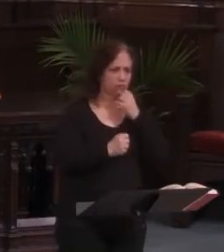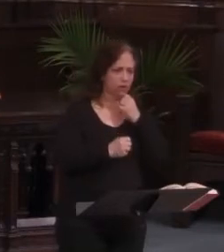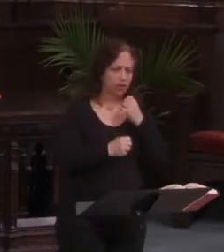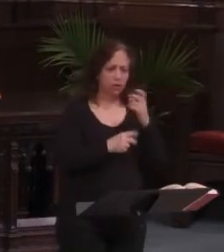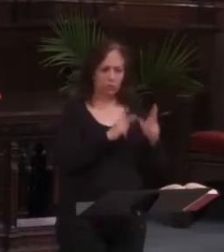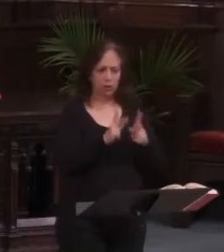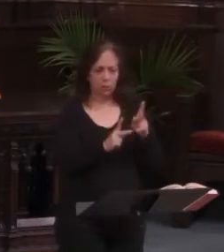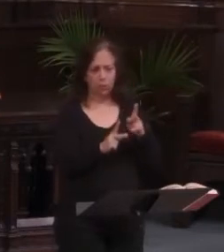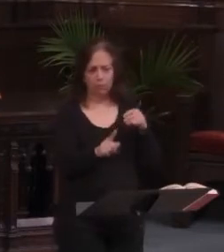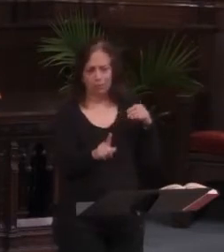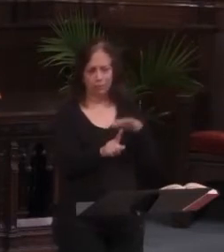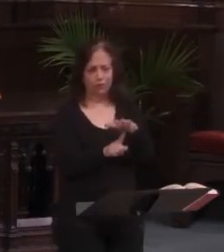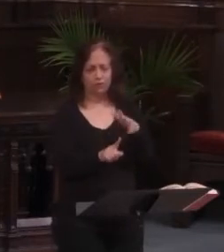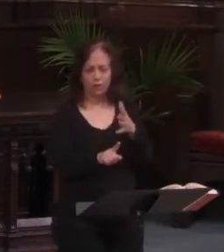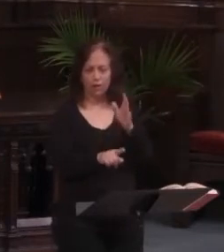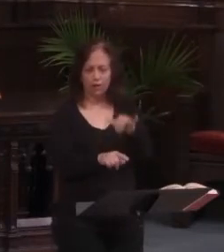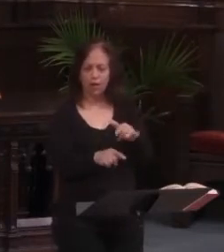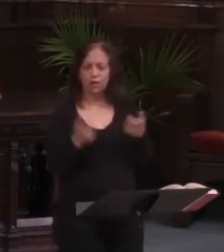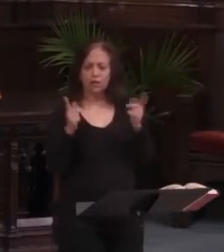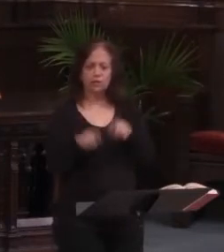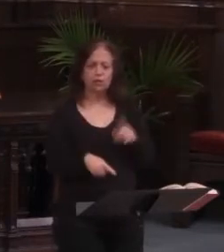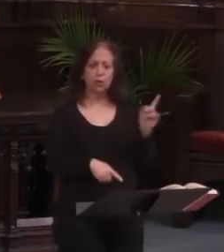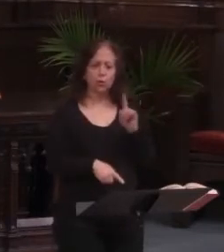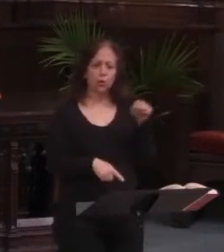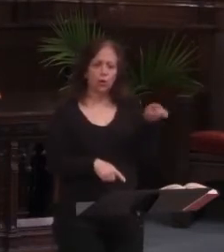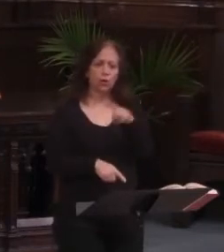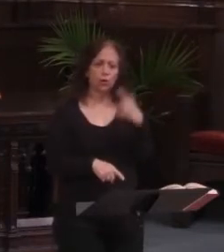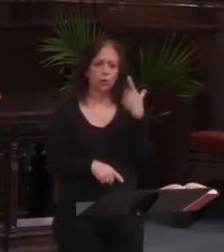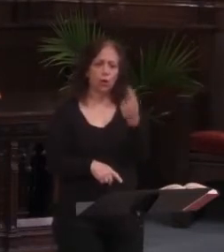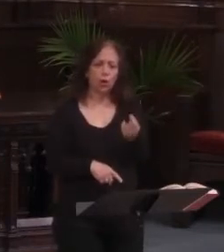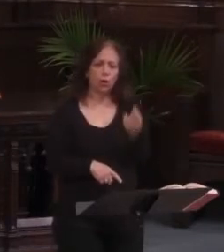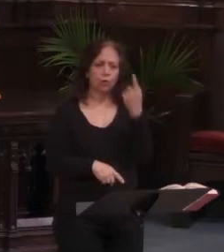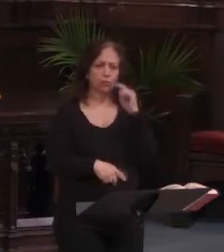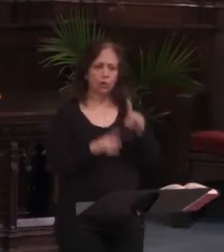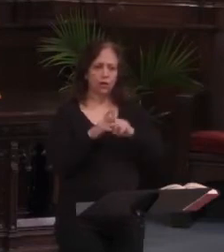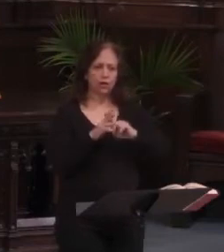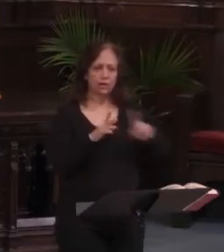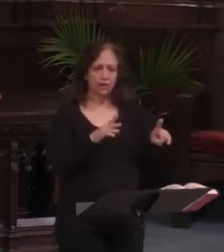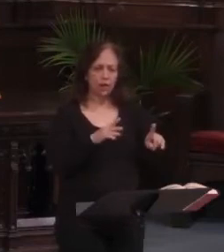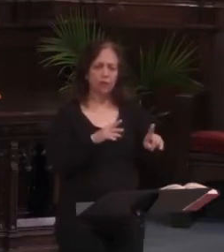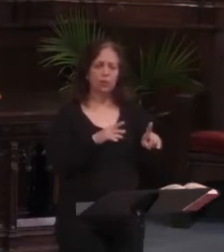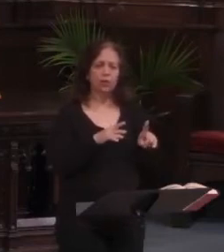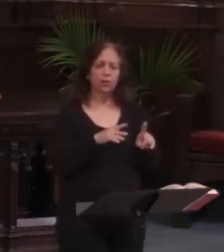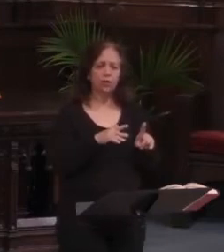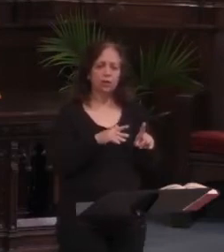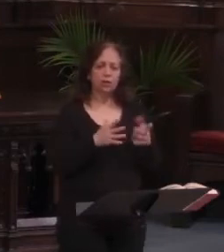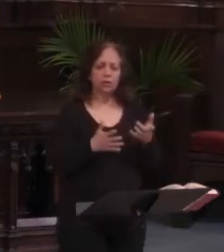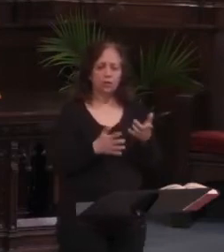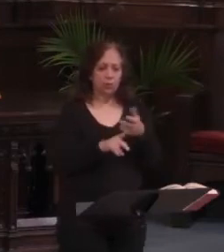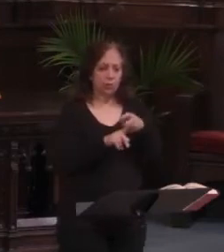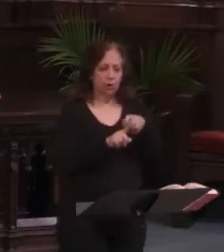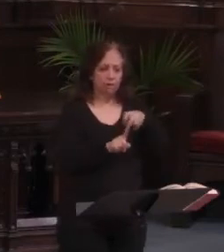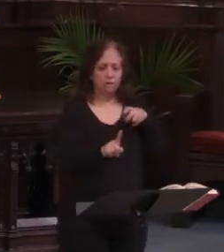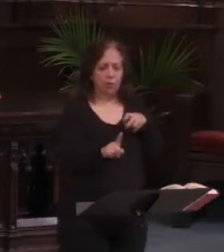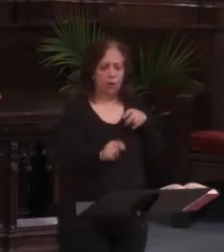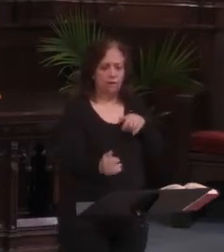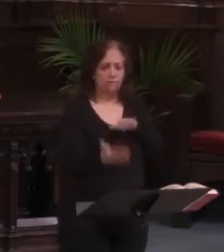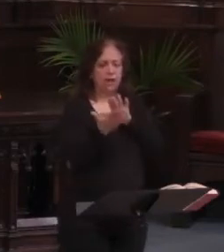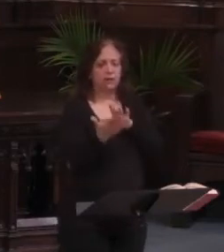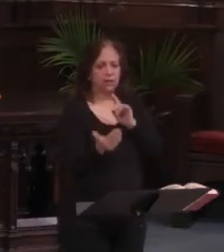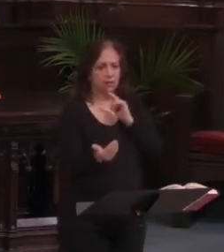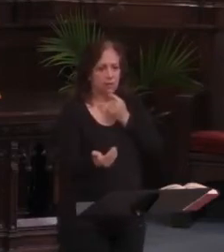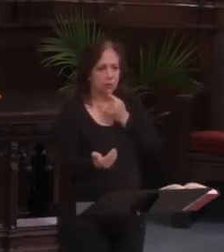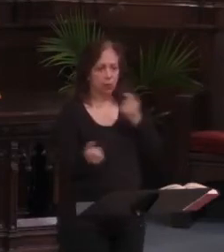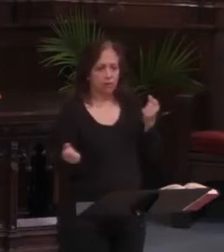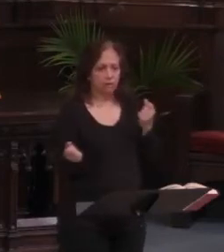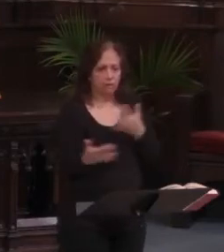ends." So where do you go to escape the harshness of reality, to avoid facing these disappointments